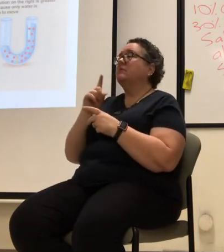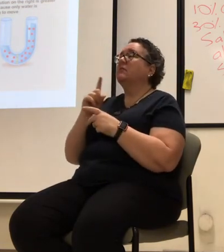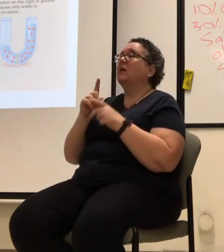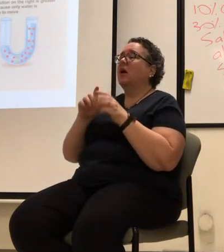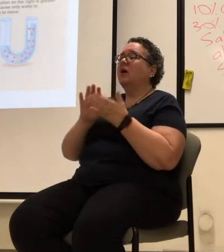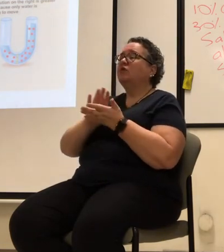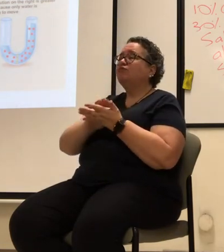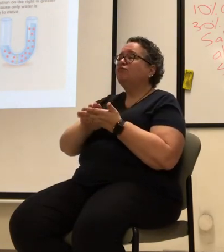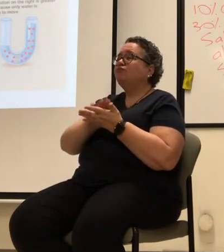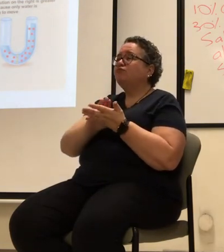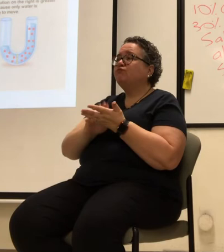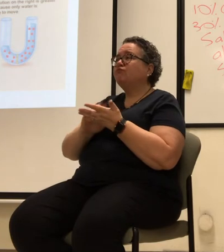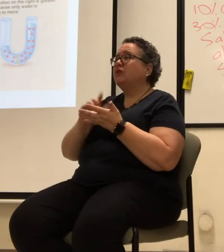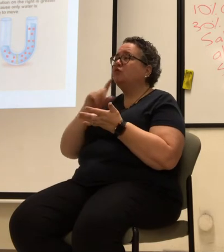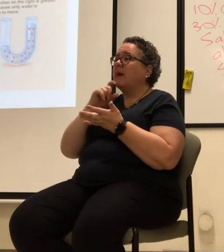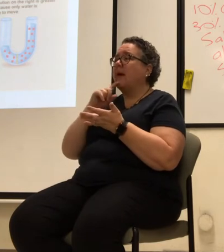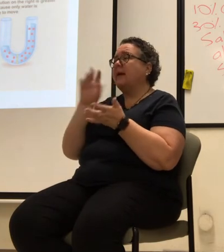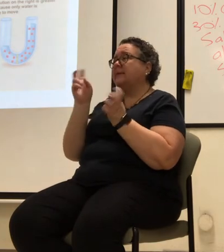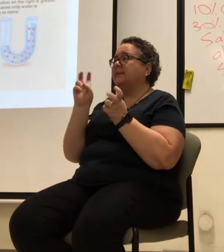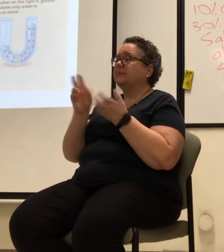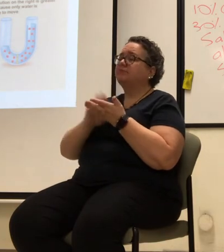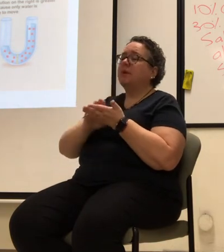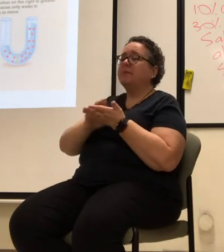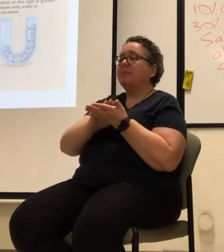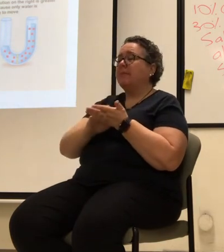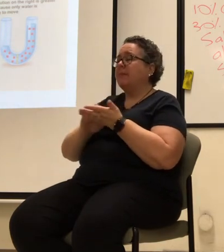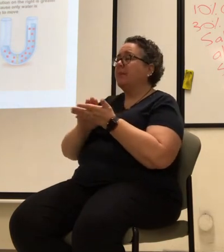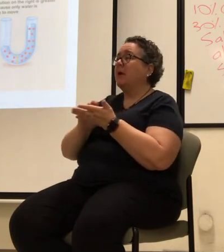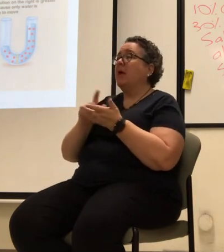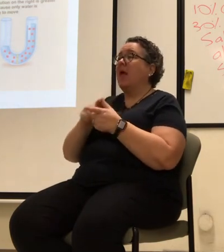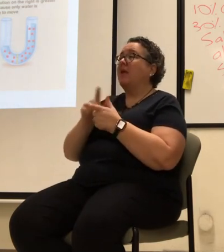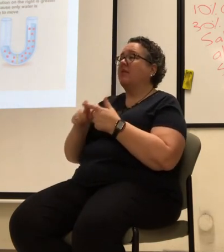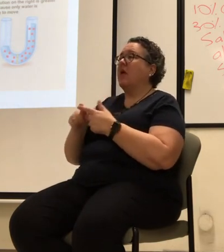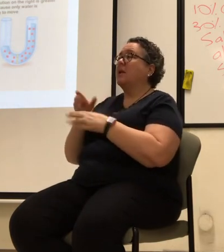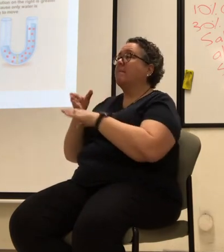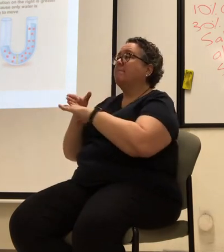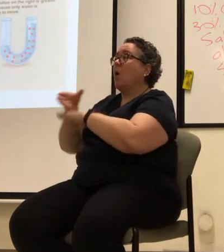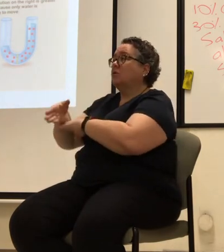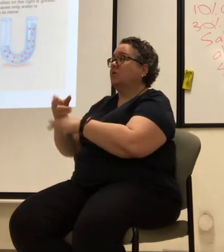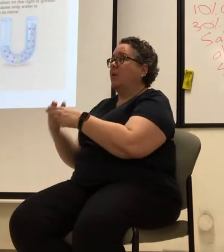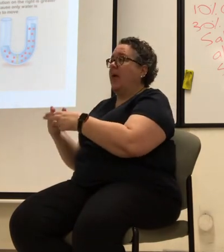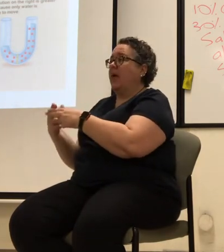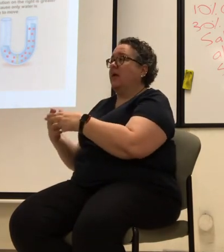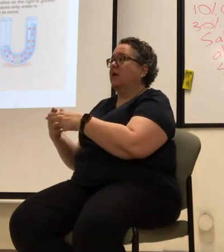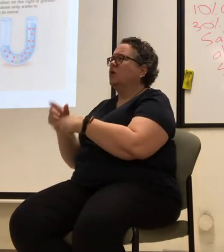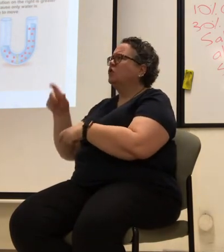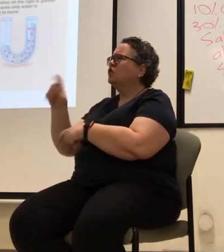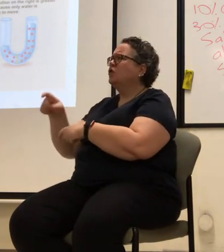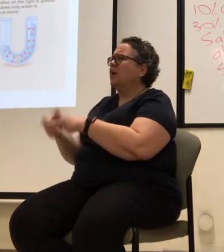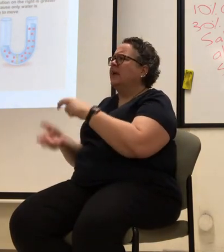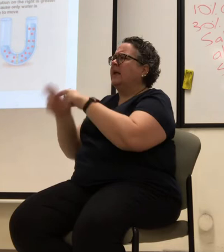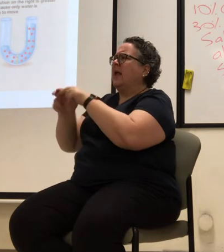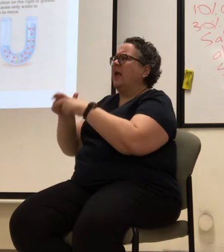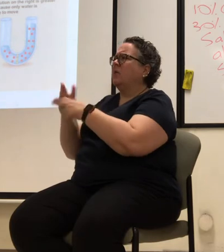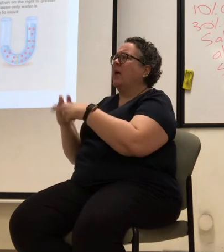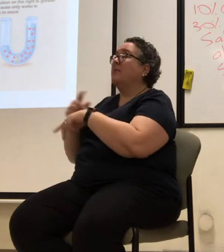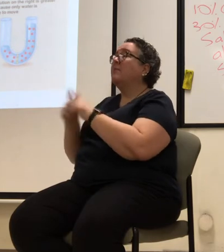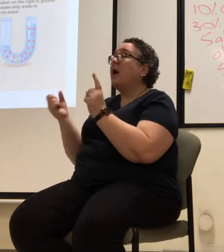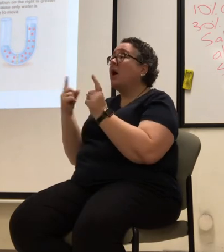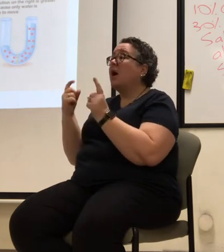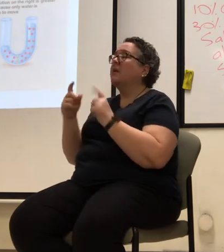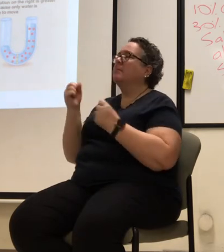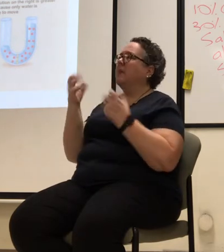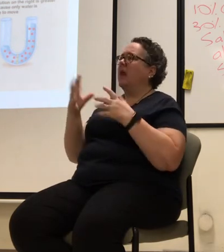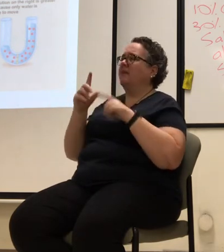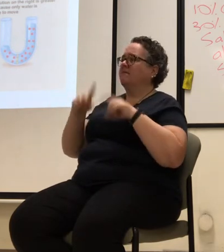Get your post weigh. It should have gained weight, right? But there's a lot of variables here. Like, what if, I